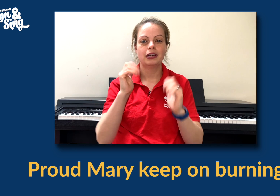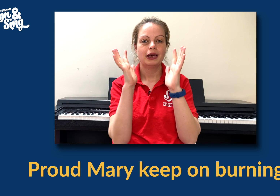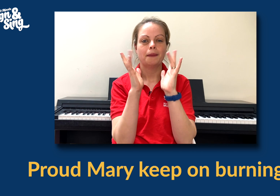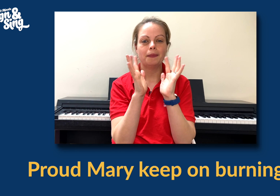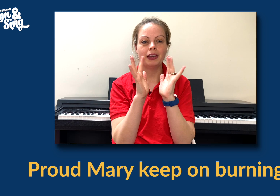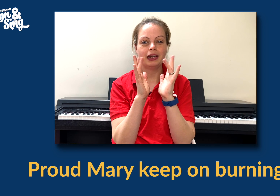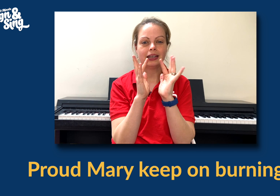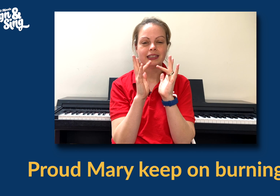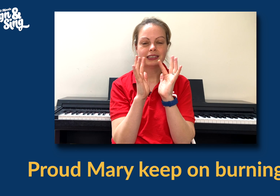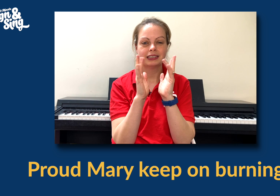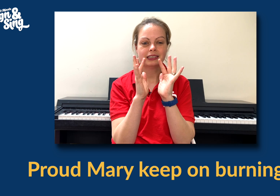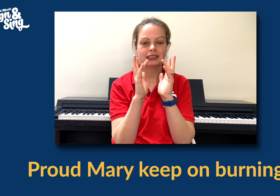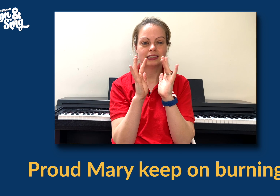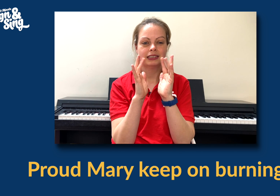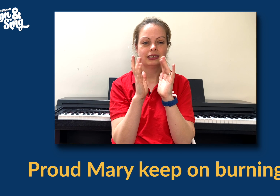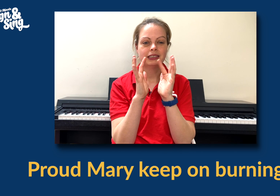on burning.